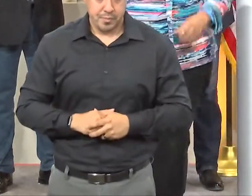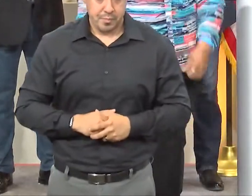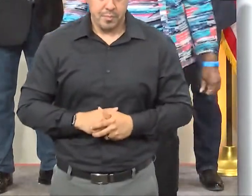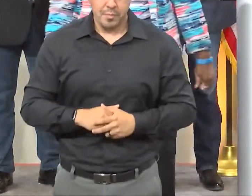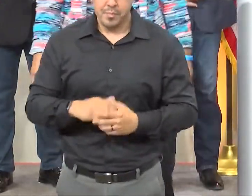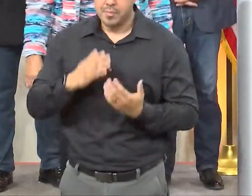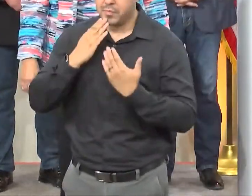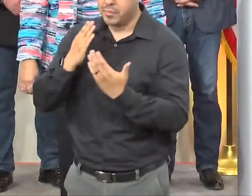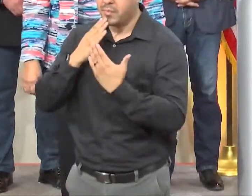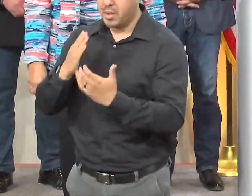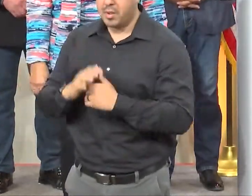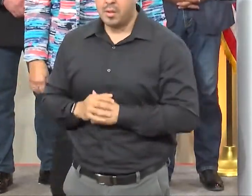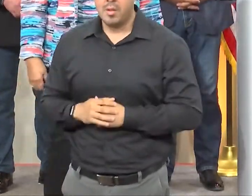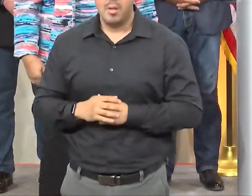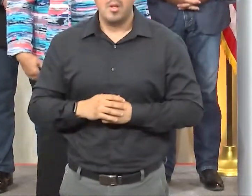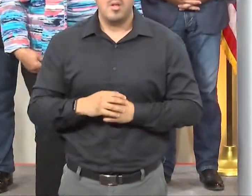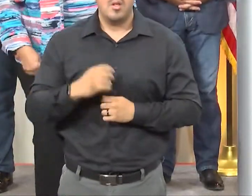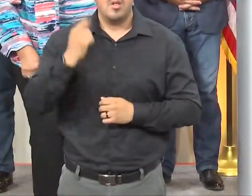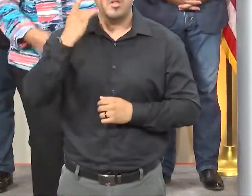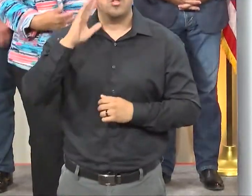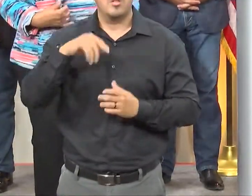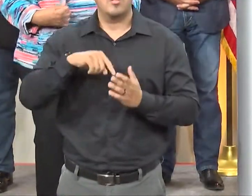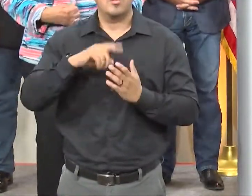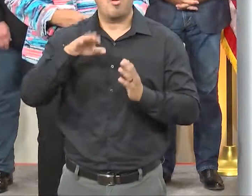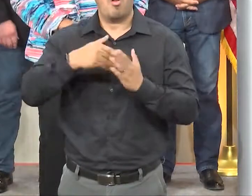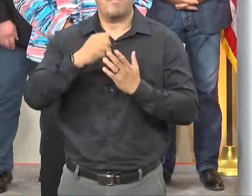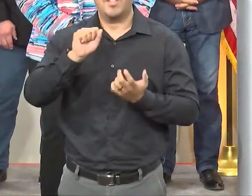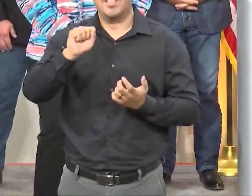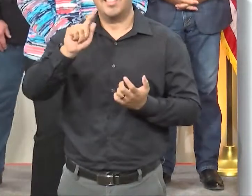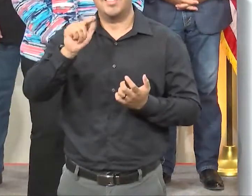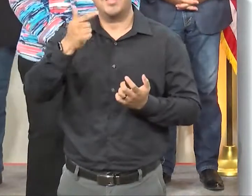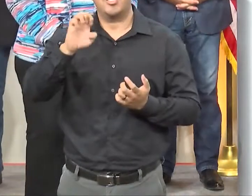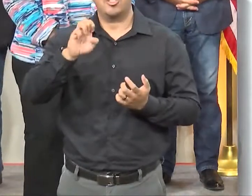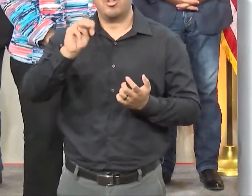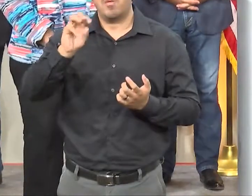Ms. Locke is in the Studwood area. Marie Flickinger in the Sagemont area.